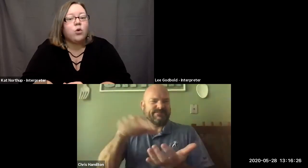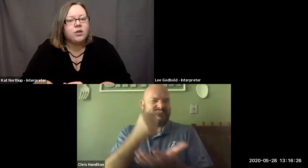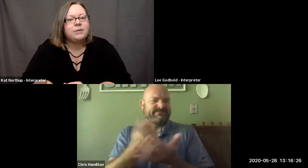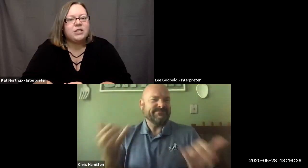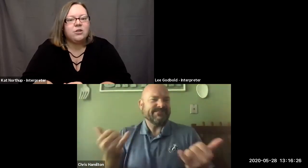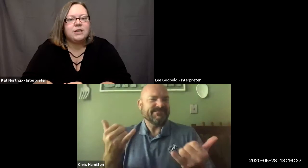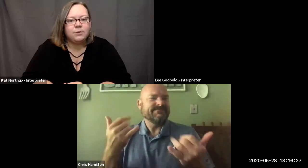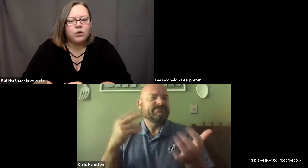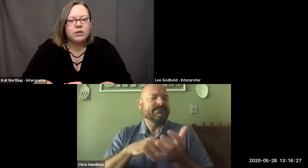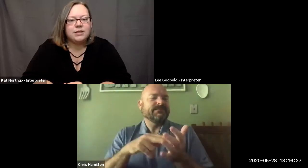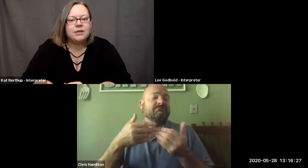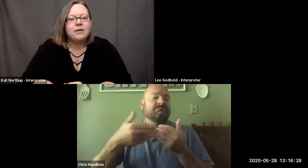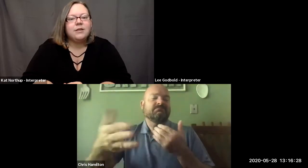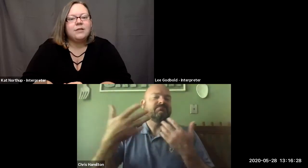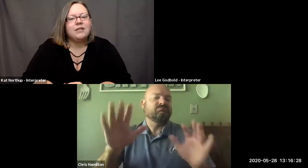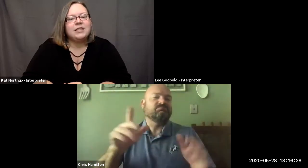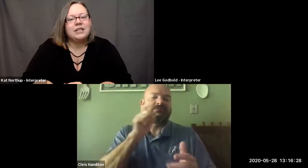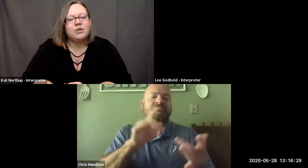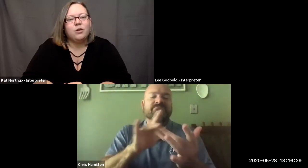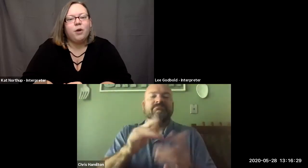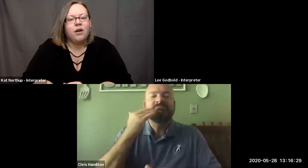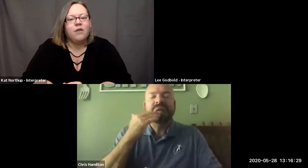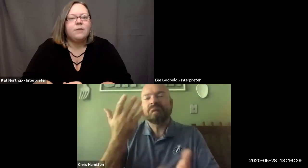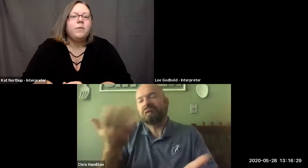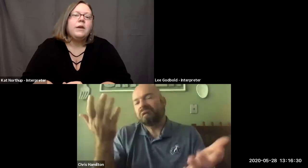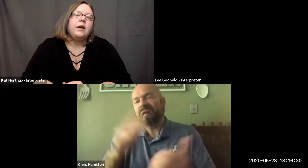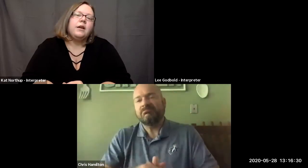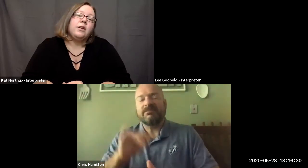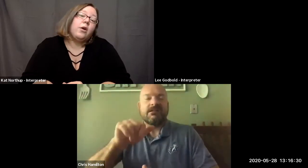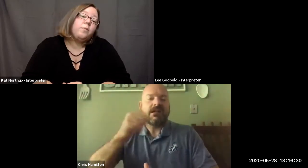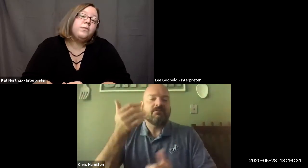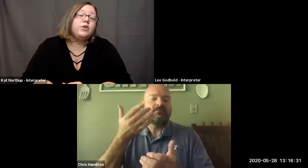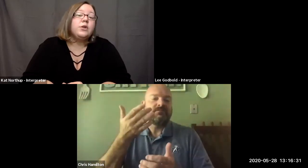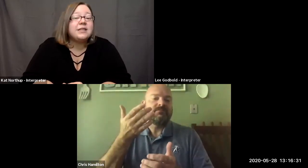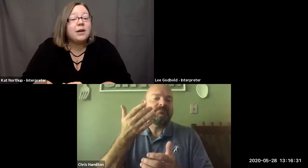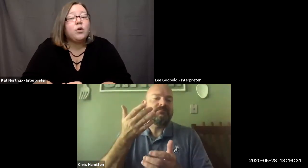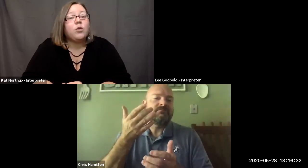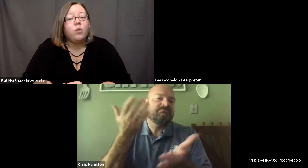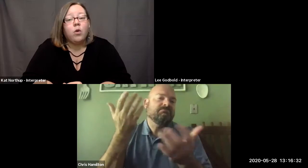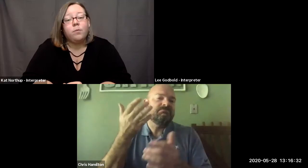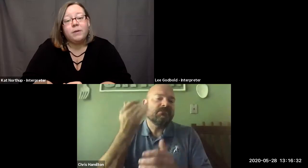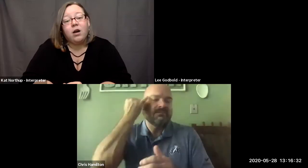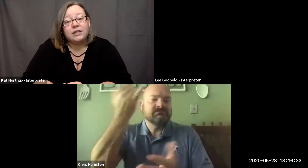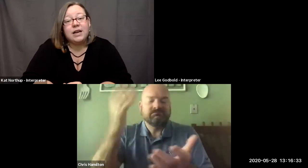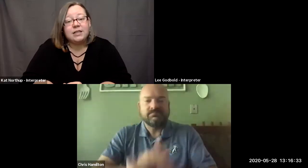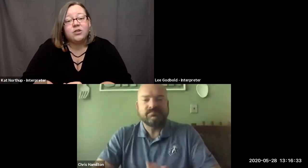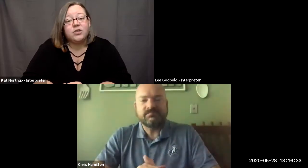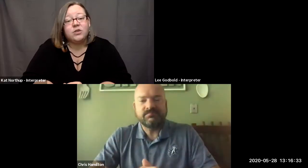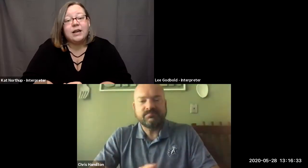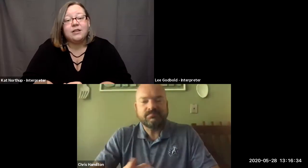the specialized sports that the teams are a part of. And, you know, during the summer, we won't be contacting our student athletes